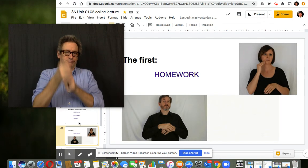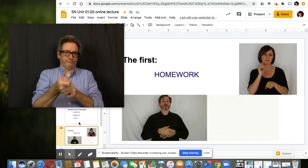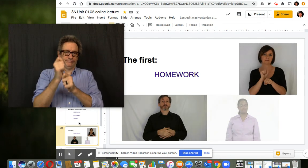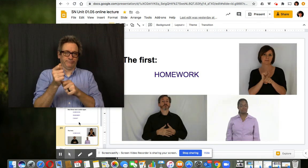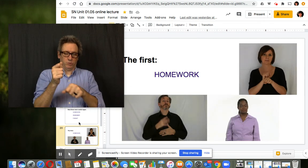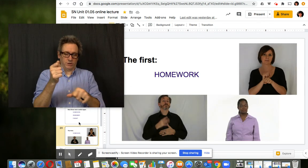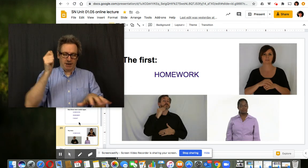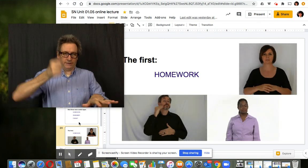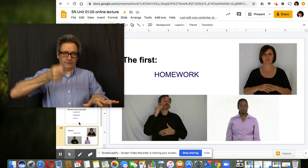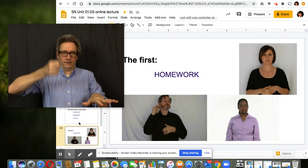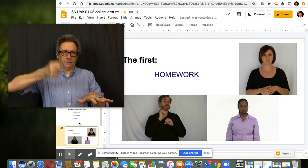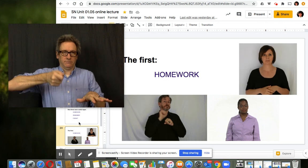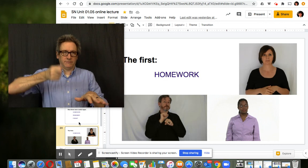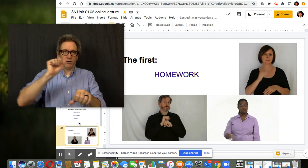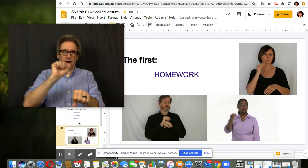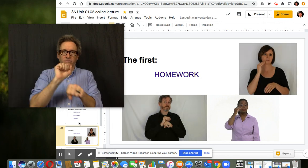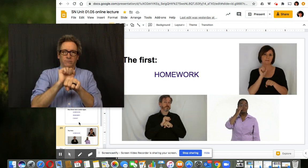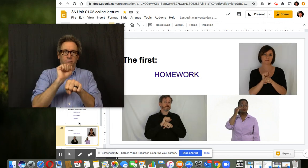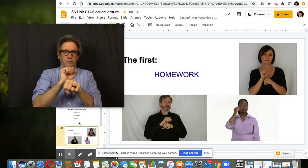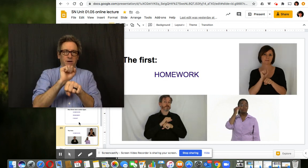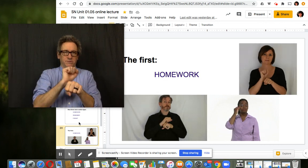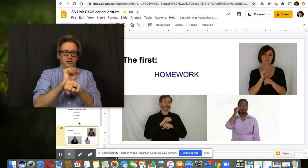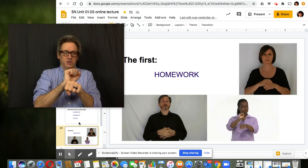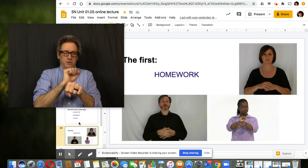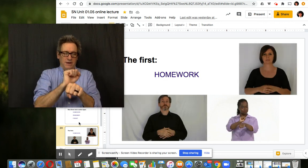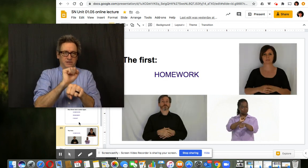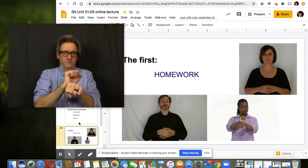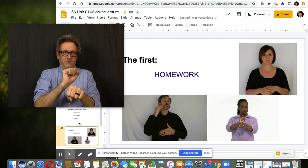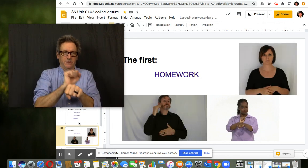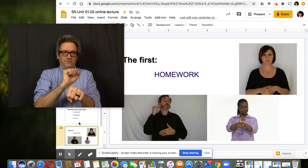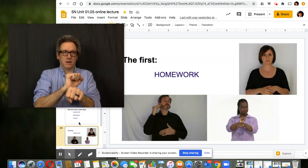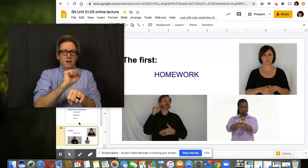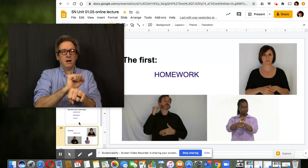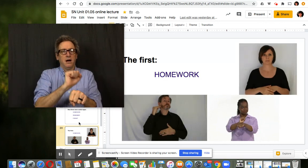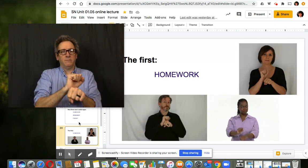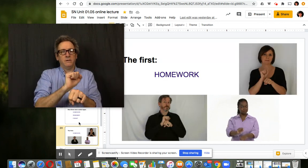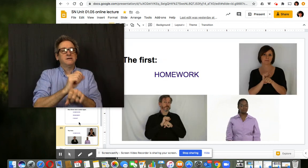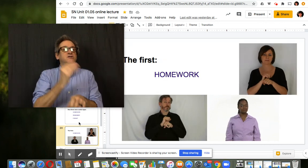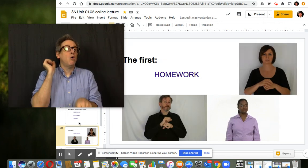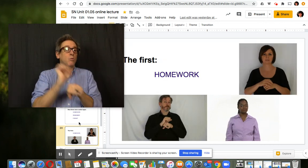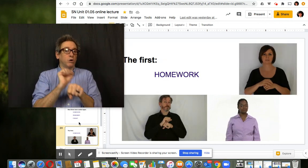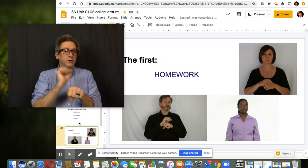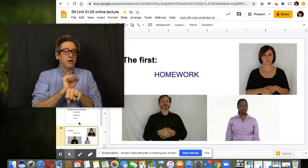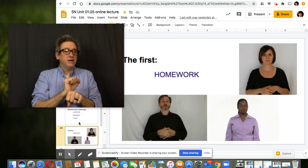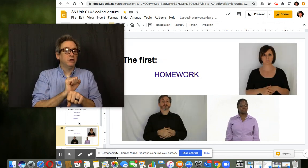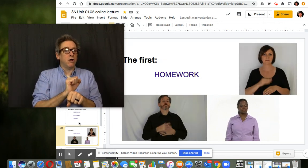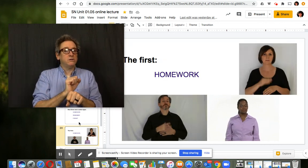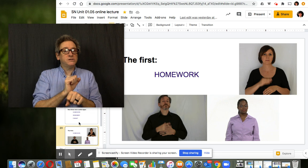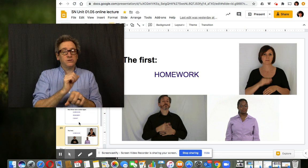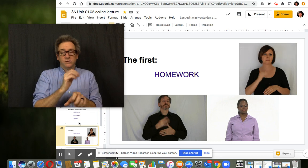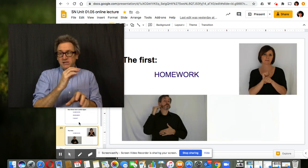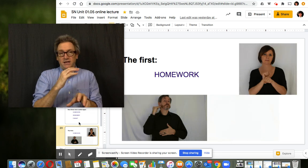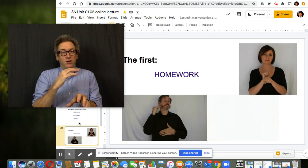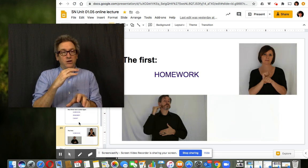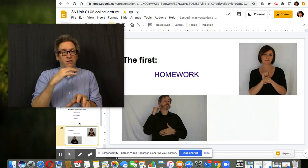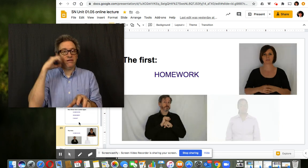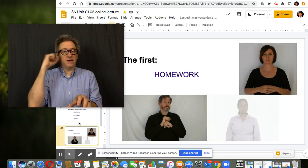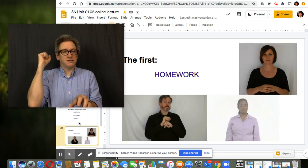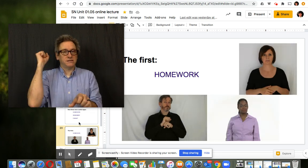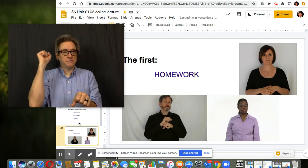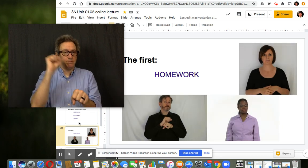know, working at the hammer and anvil, the blacksmith, the blacksmithy. So homework. You'll also see it